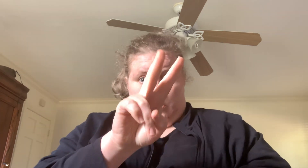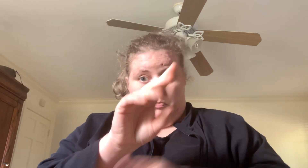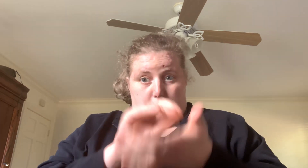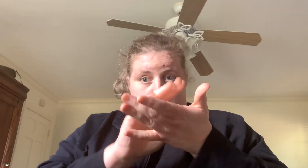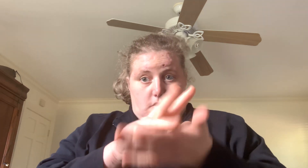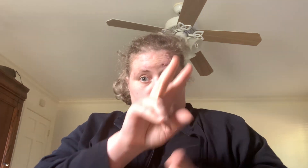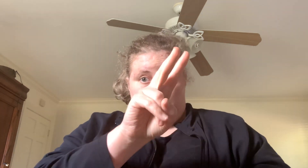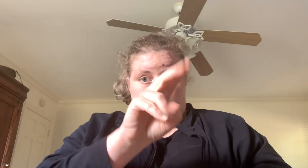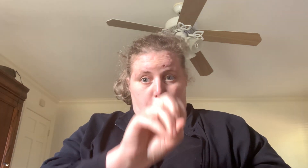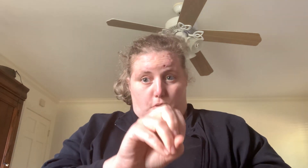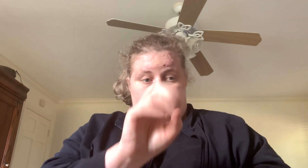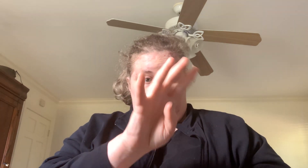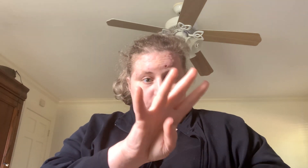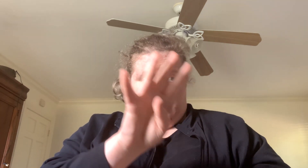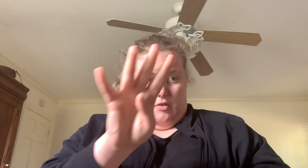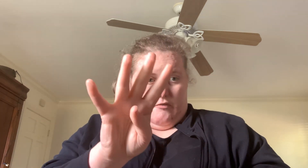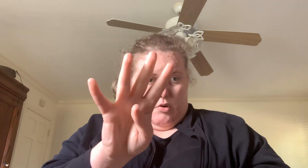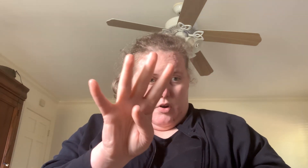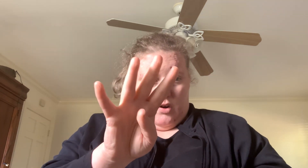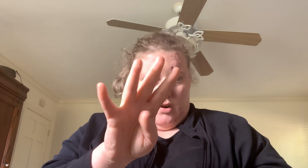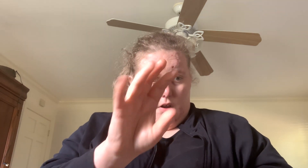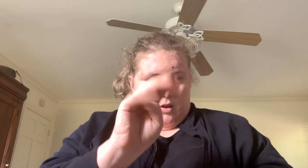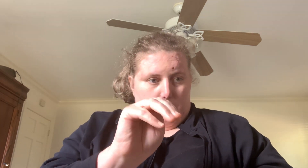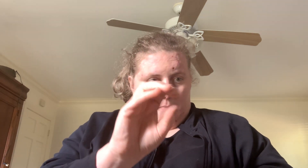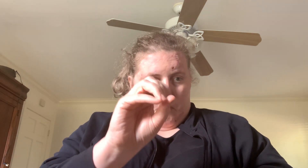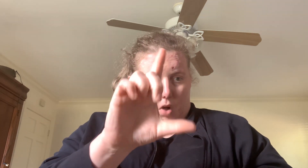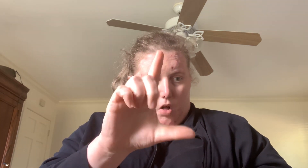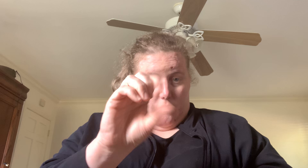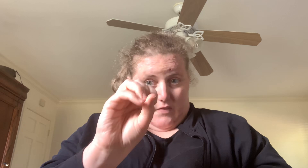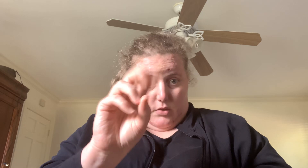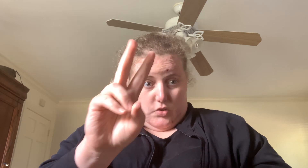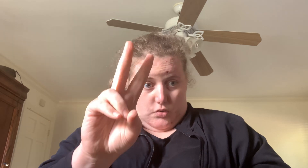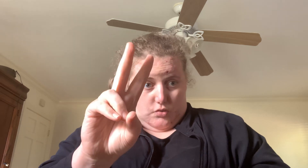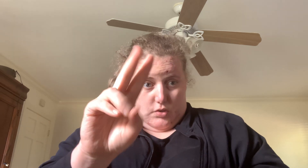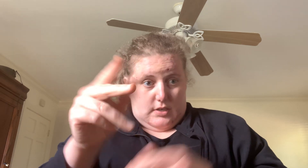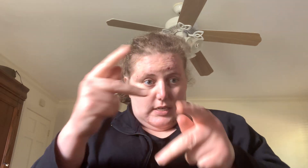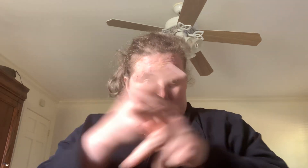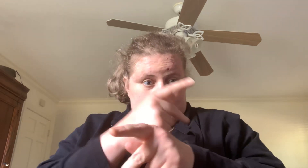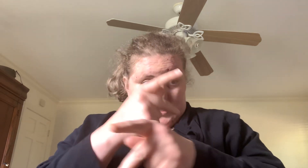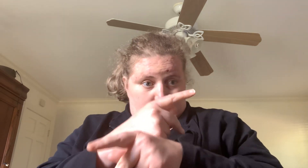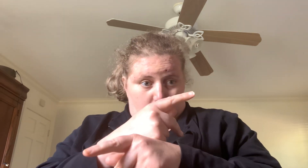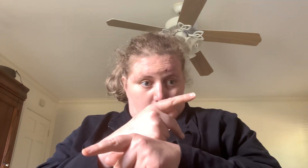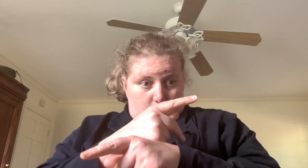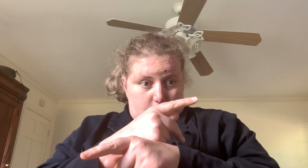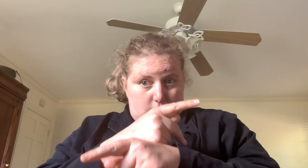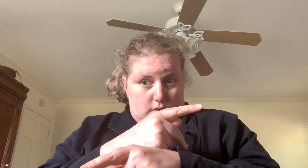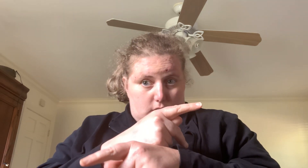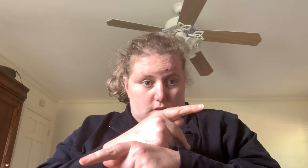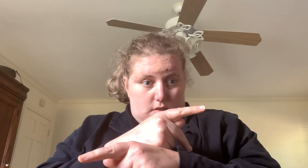And we're going to multiply that times our ratio of copper oxide to